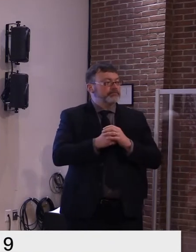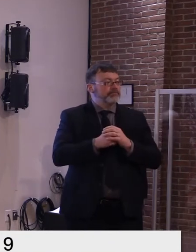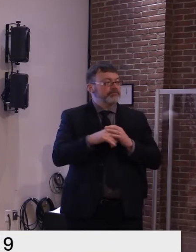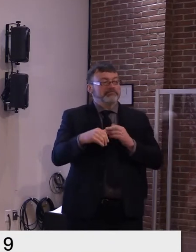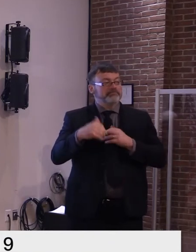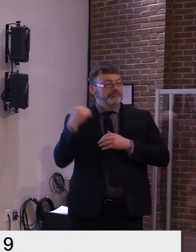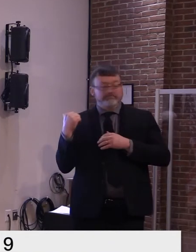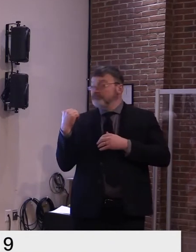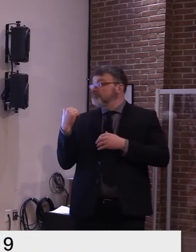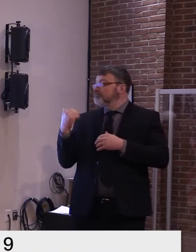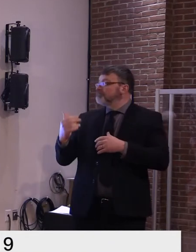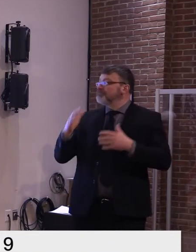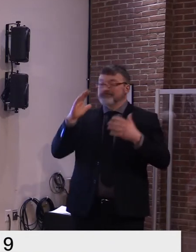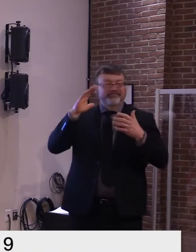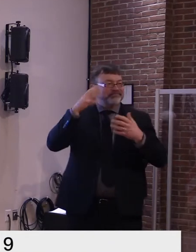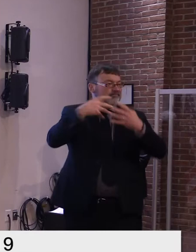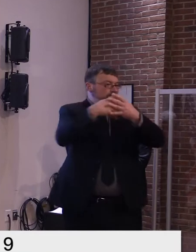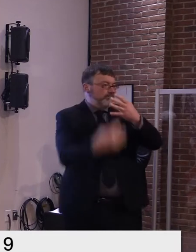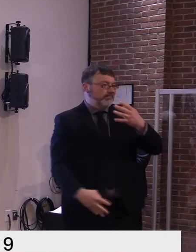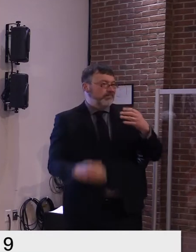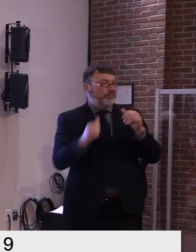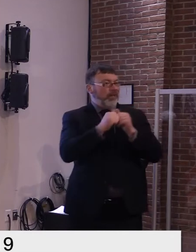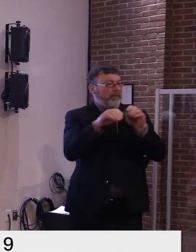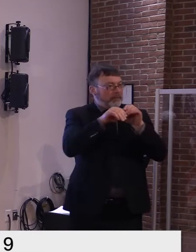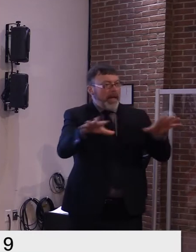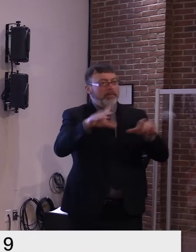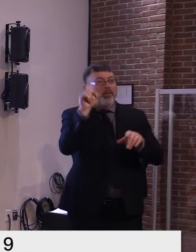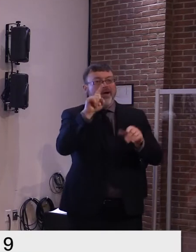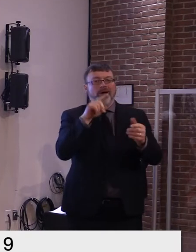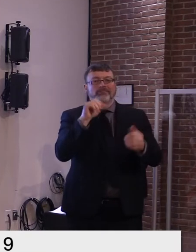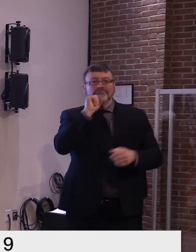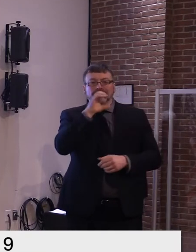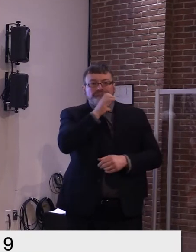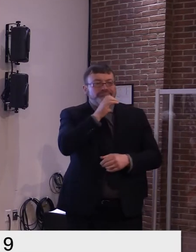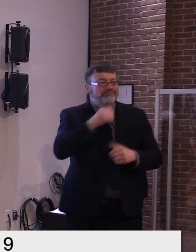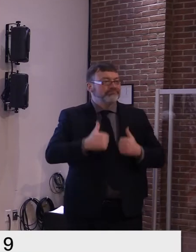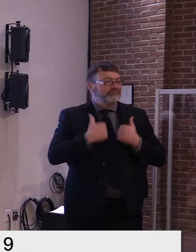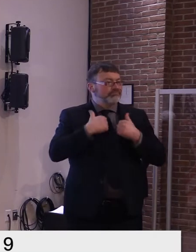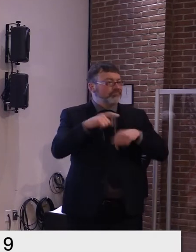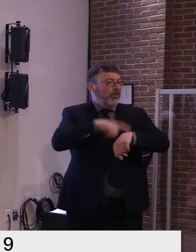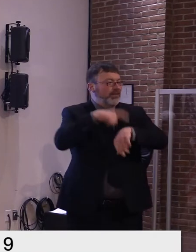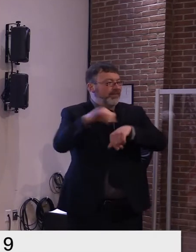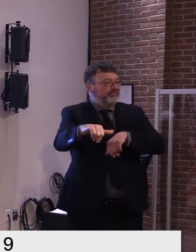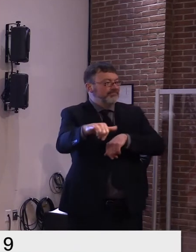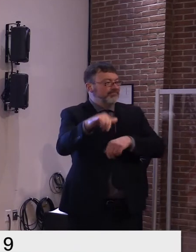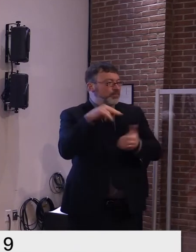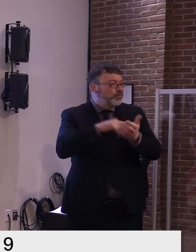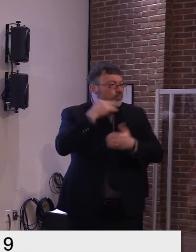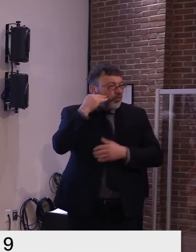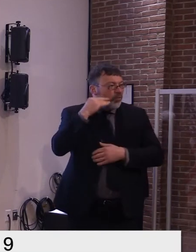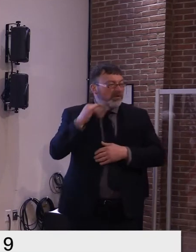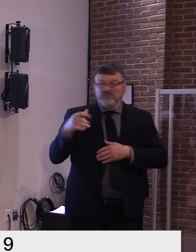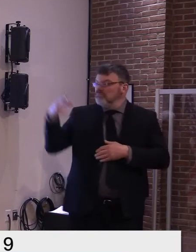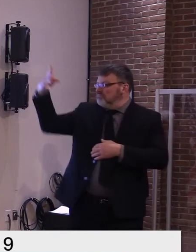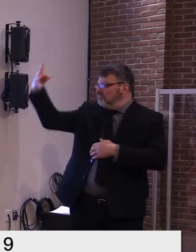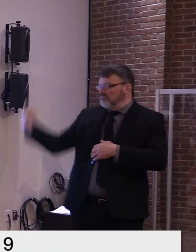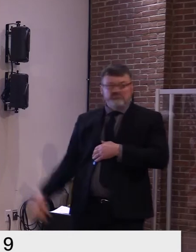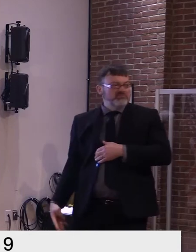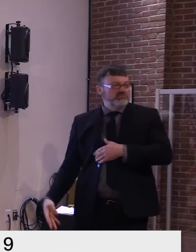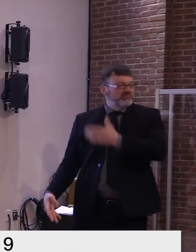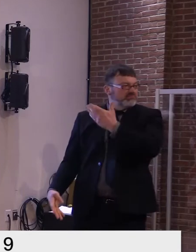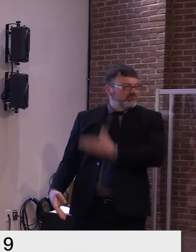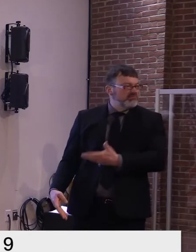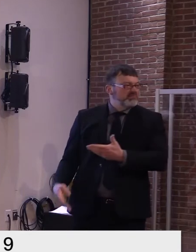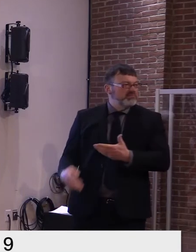I'm showing the long-term care facility list today because I know many of you pay attention to